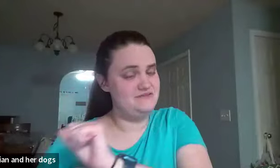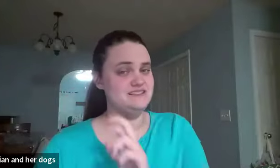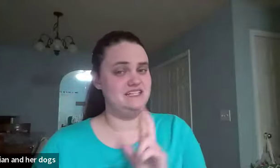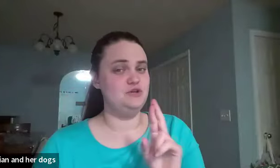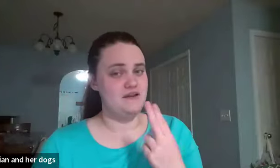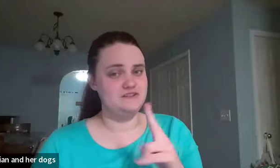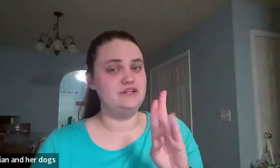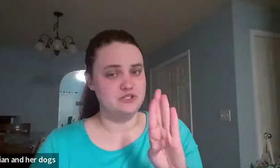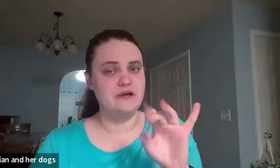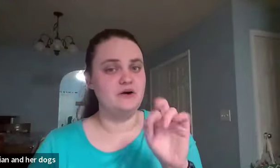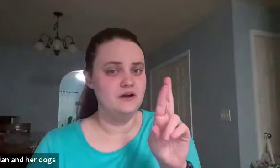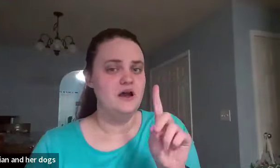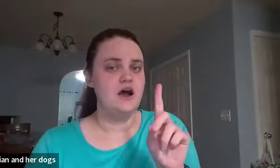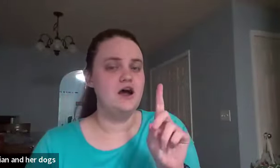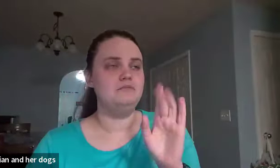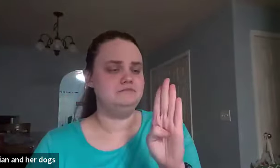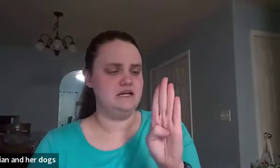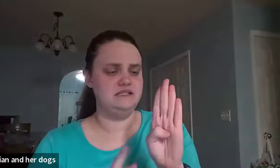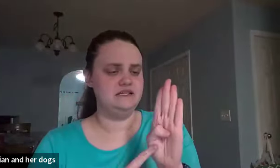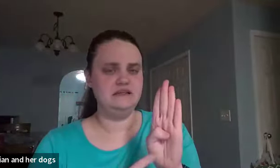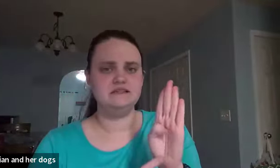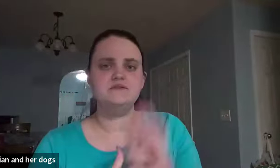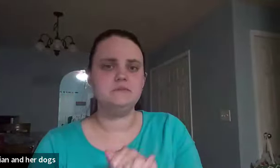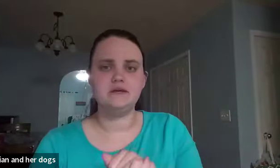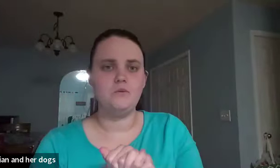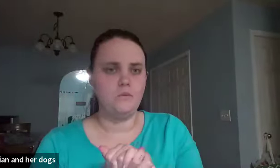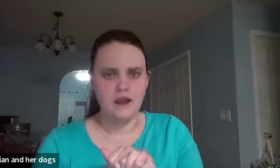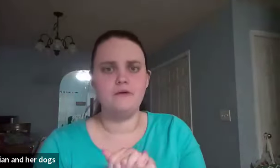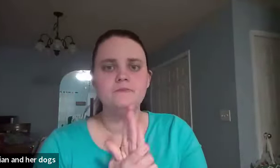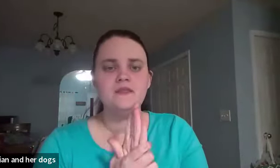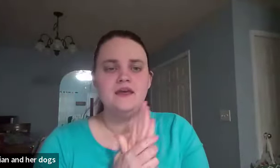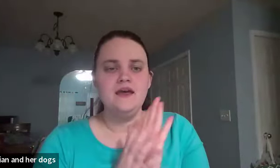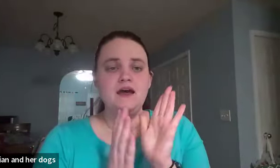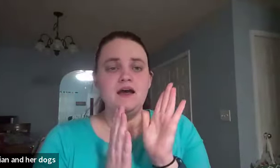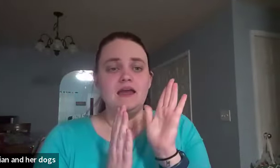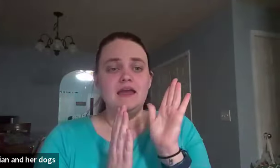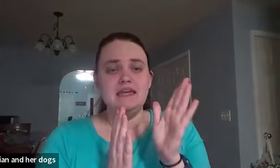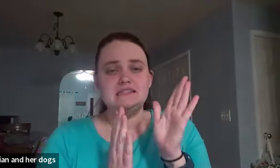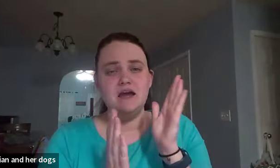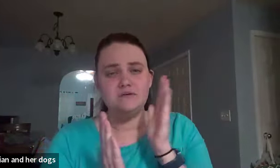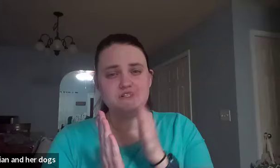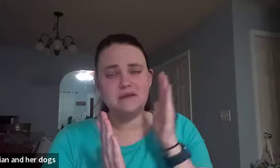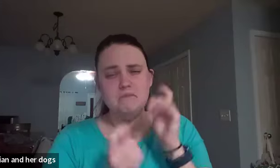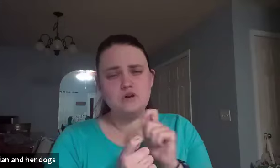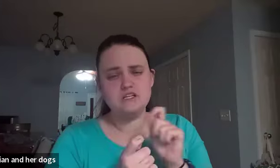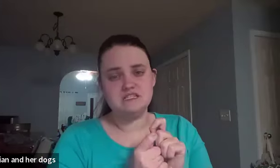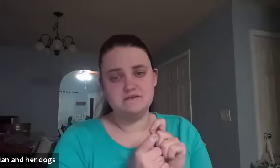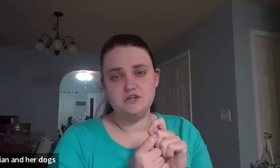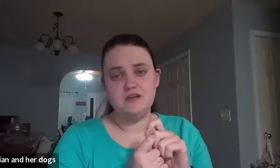I've not seen you have to finger spell. I did a D instead of a B. Wow. I was gonna say more specific you